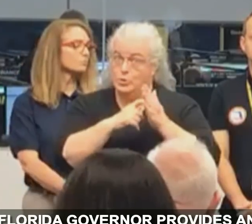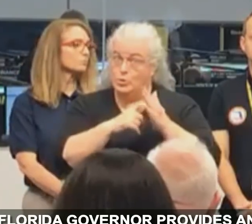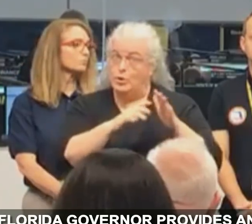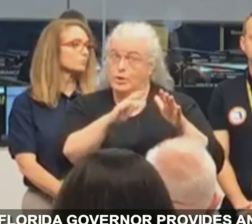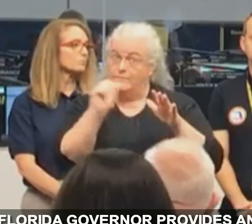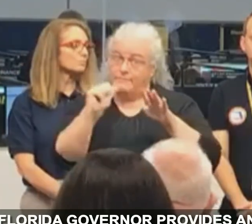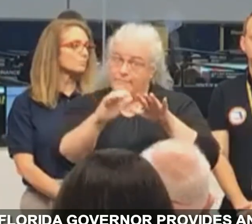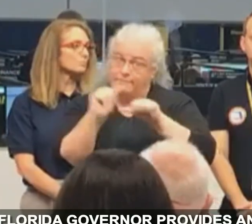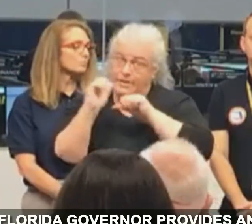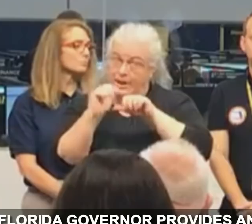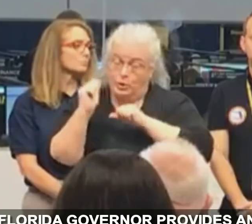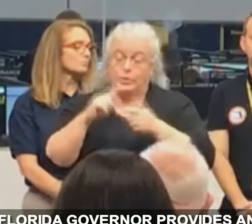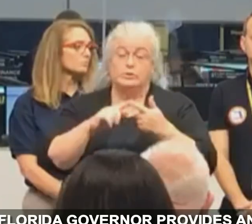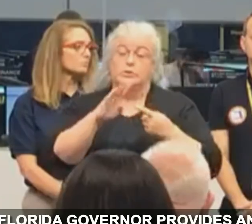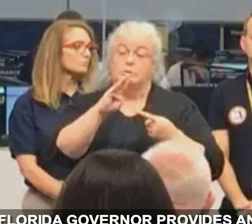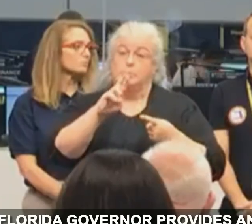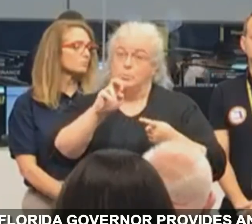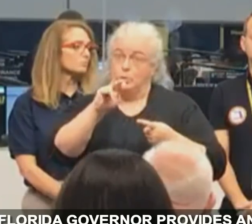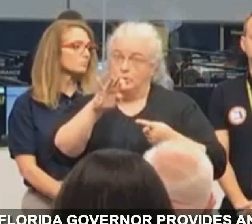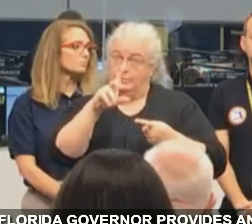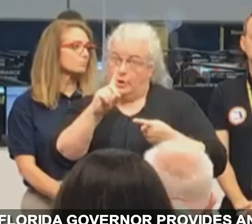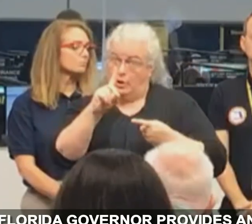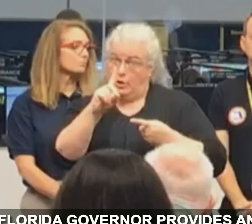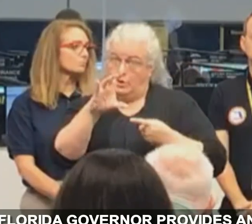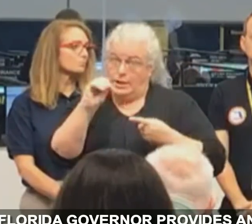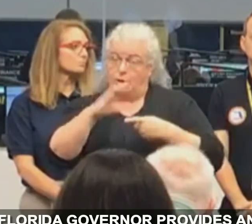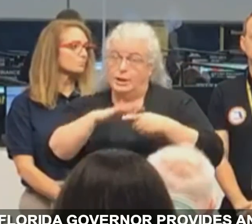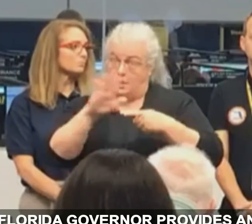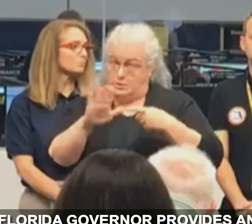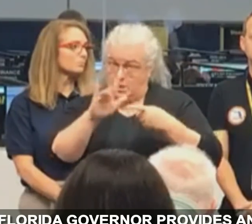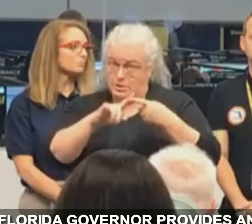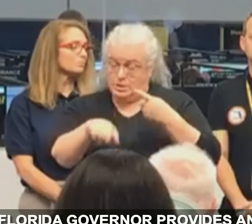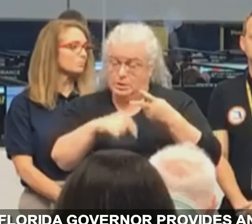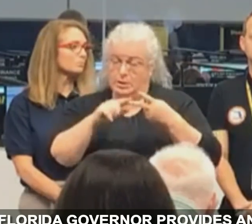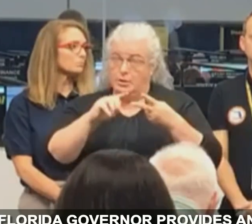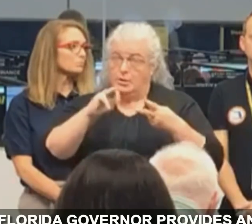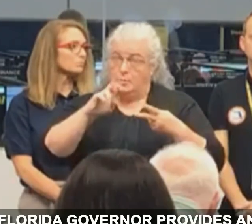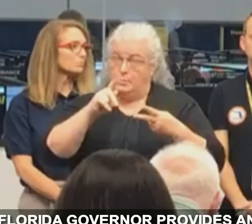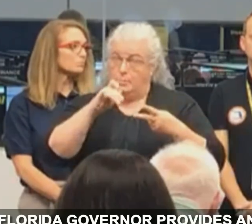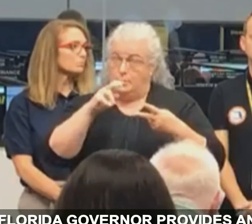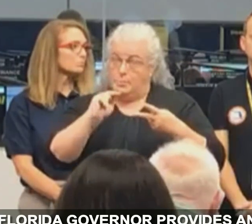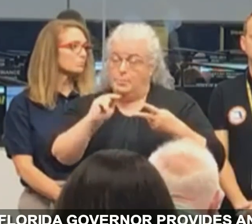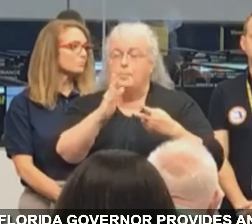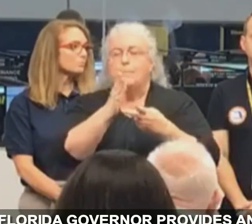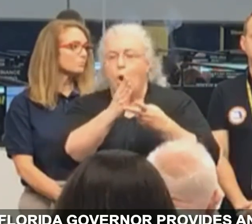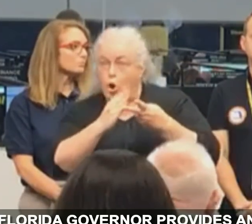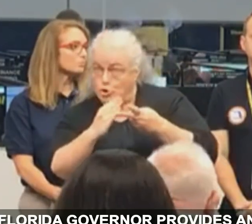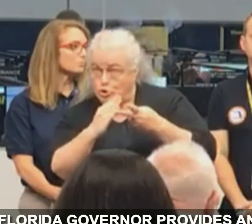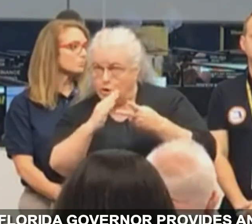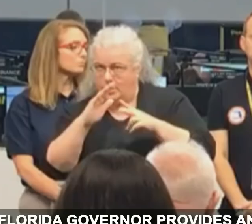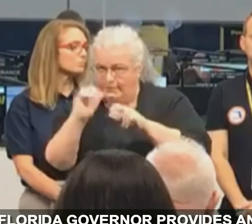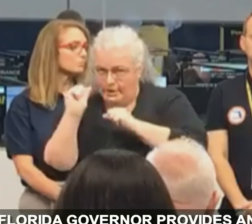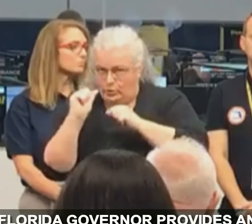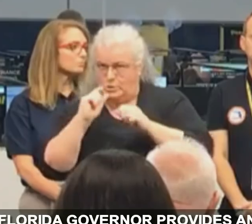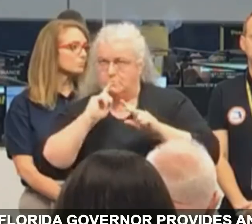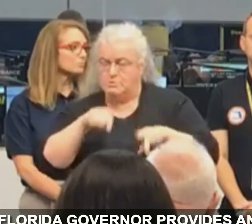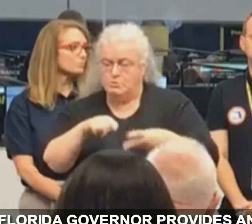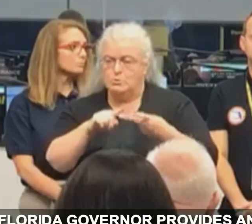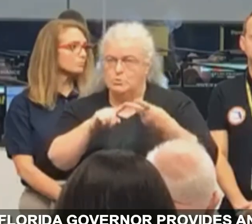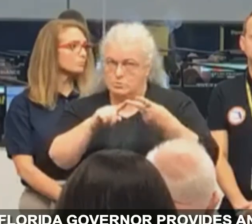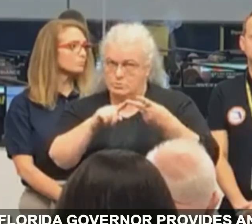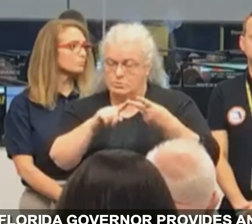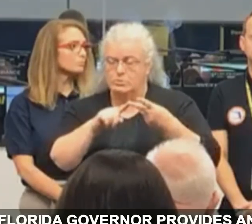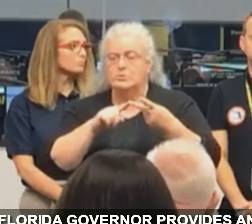orders. Brevard County, starting on Sunday. Martin County has issued a partial, and then a number of counties have